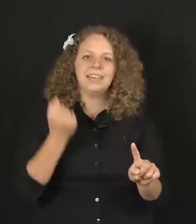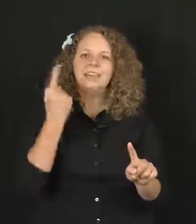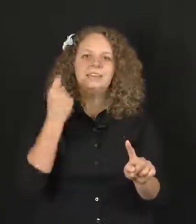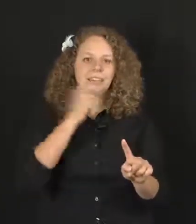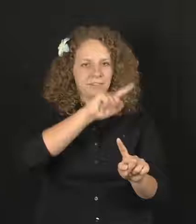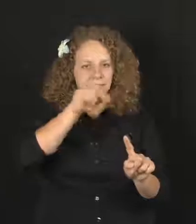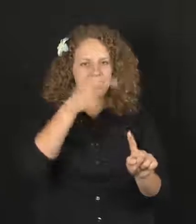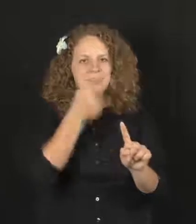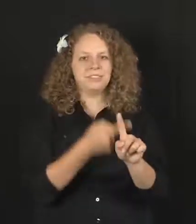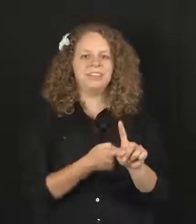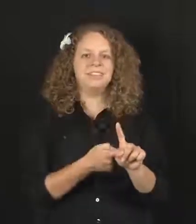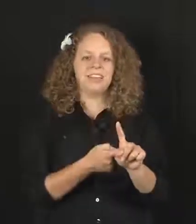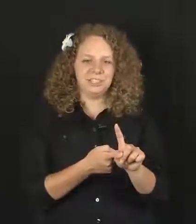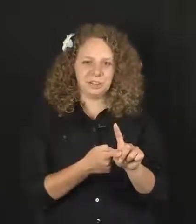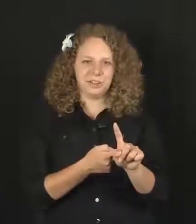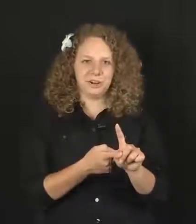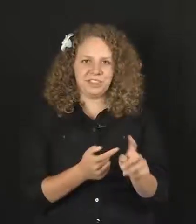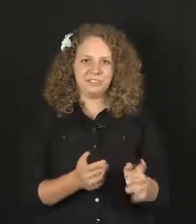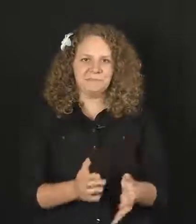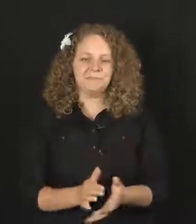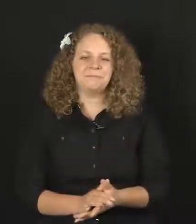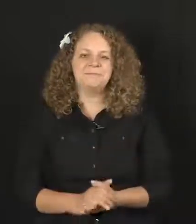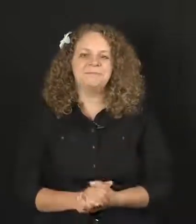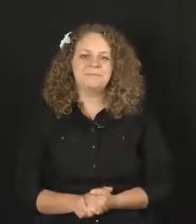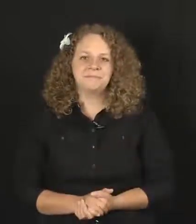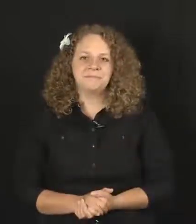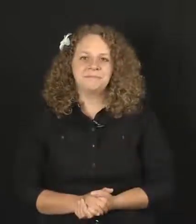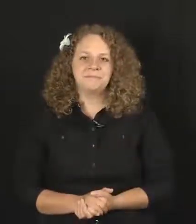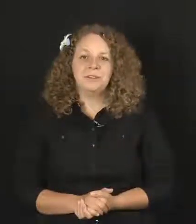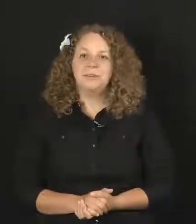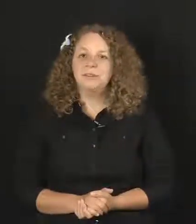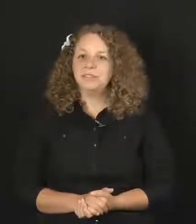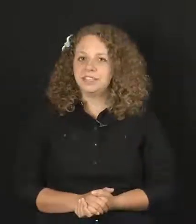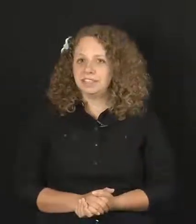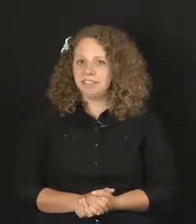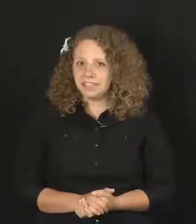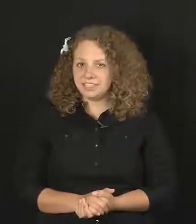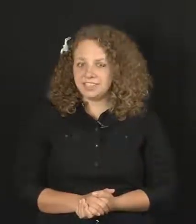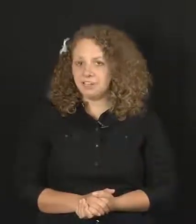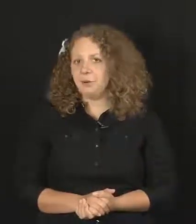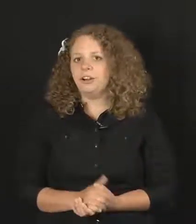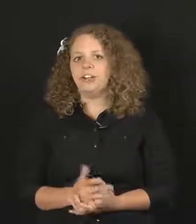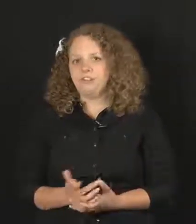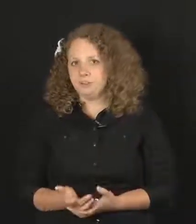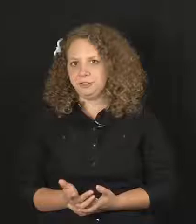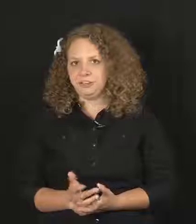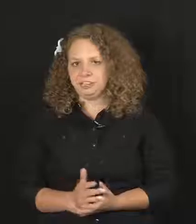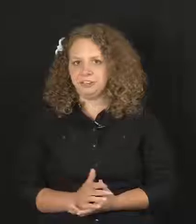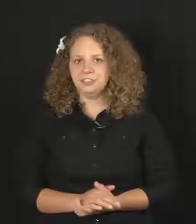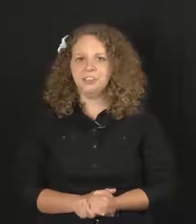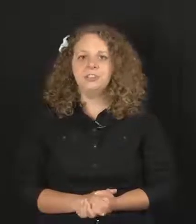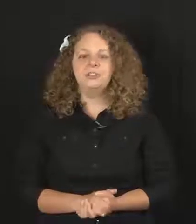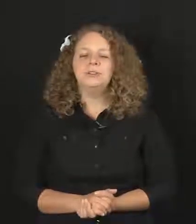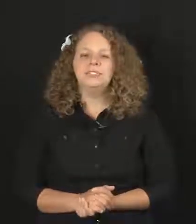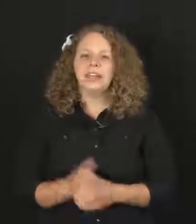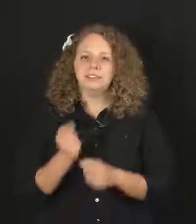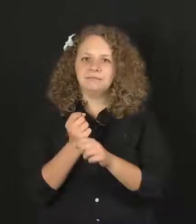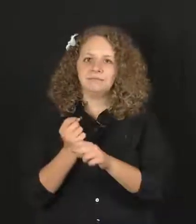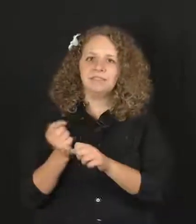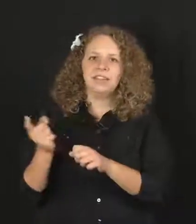in 11 months, and so forth. When you are signing next year or in future years, you sign